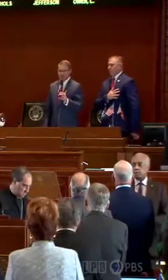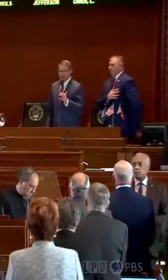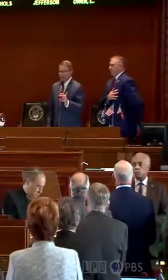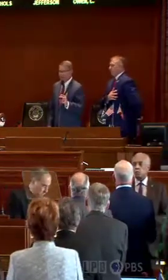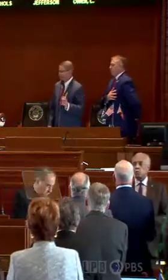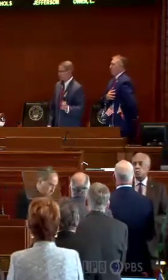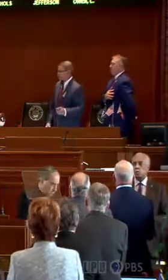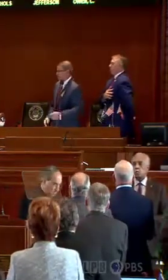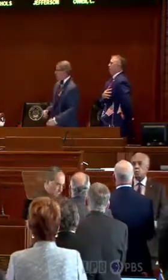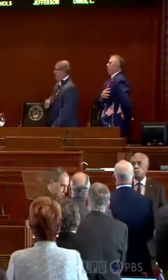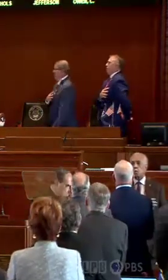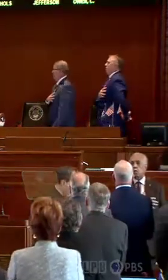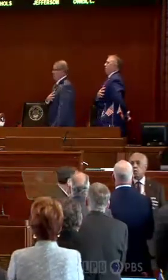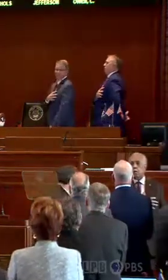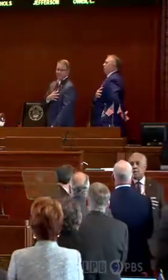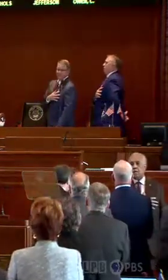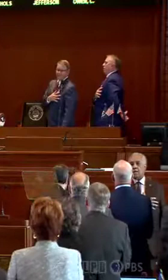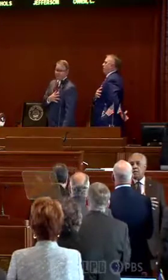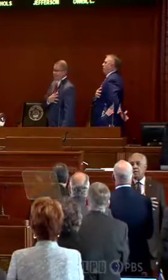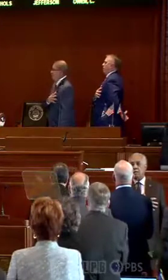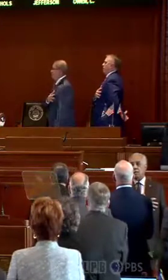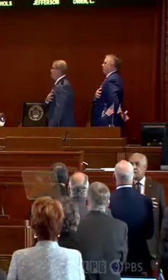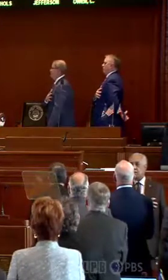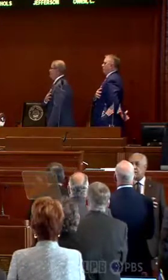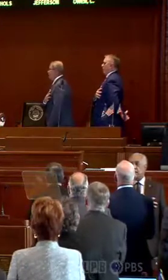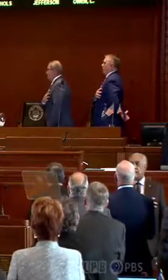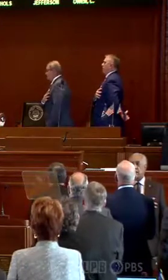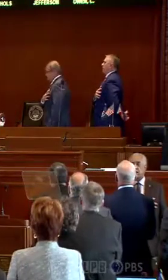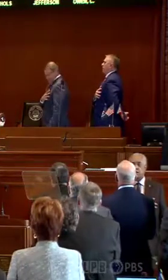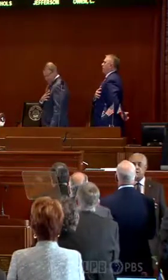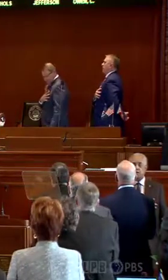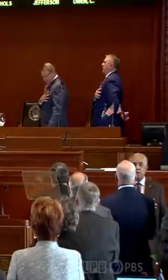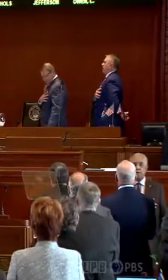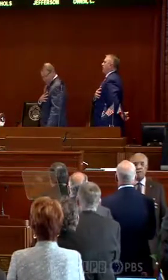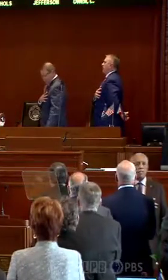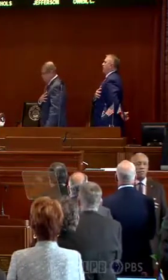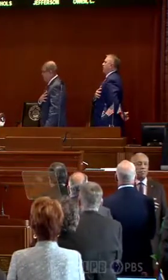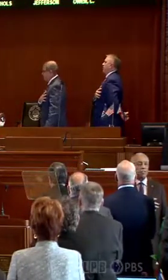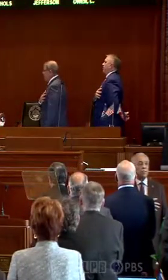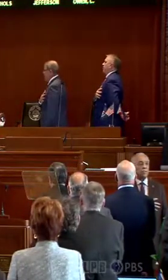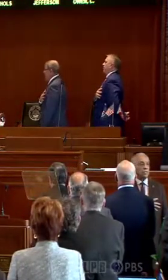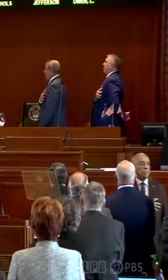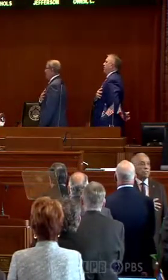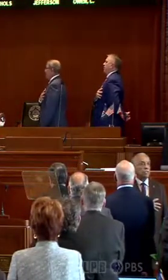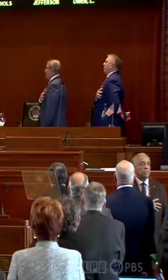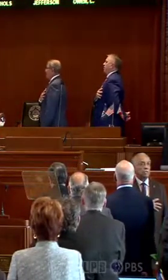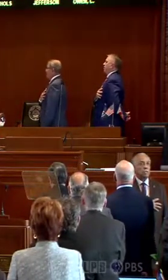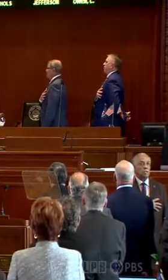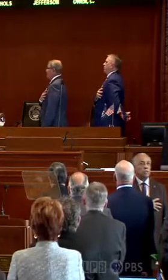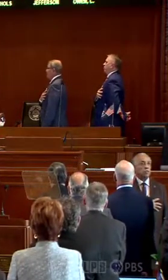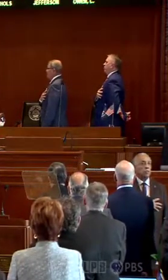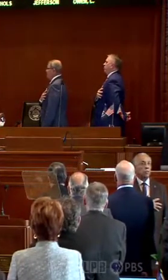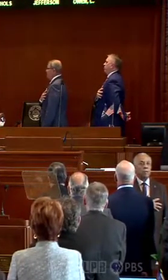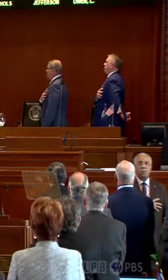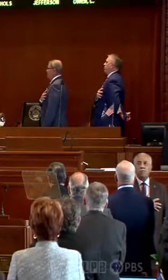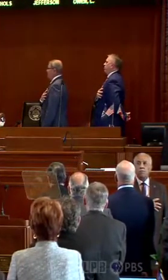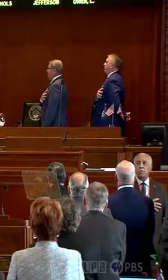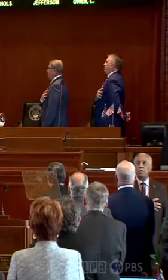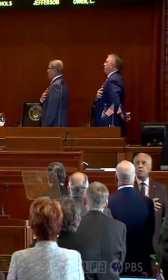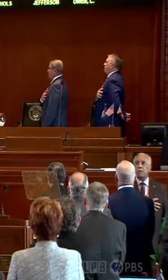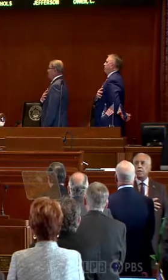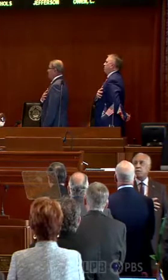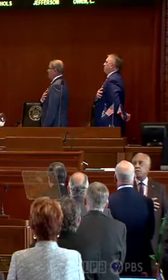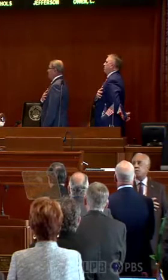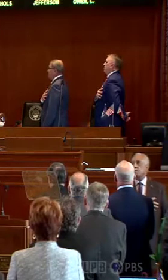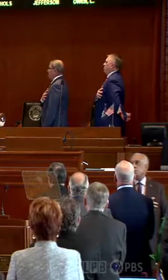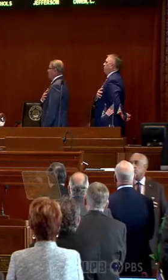Please join in the pledge. I pledge allegiance to the flag of the United States of America, and to the republic for which